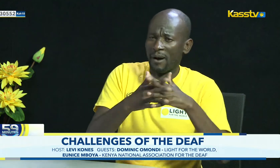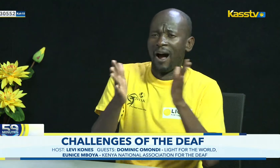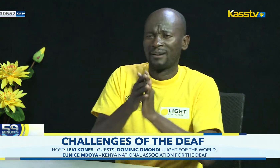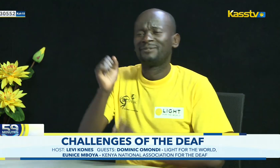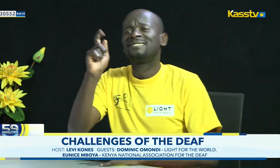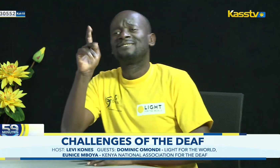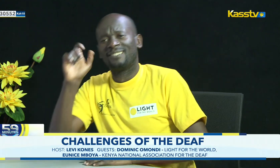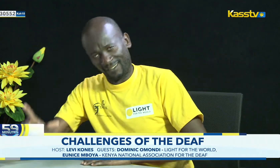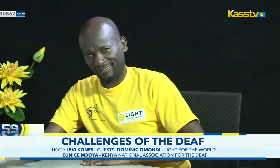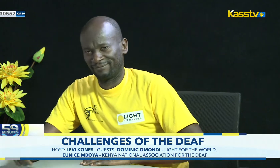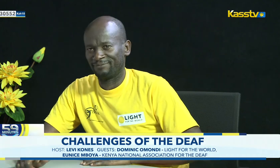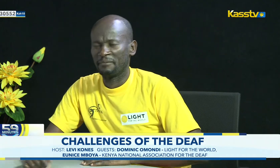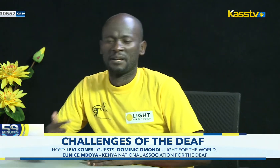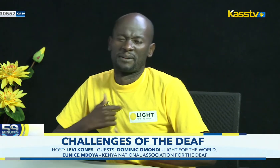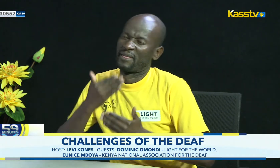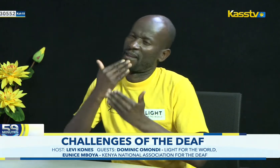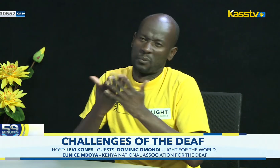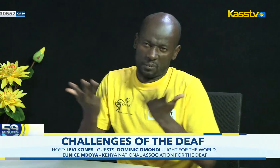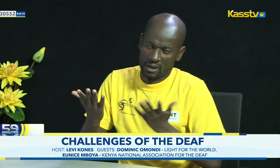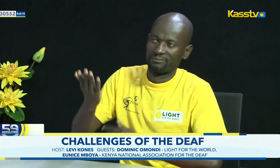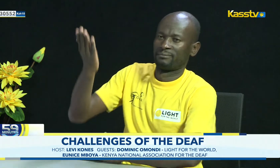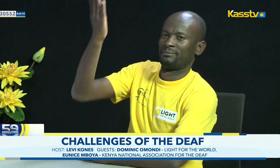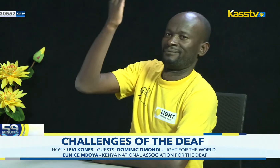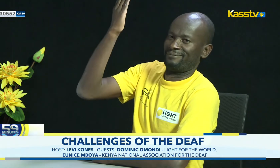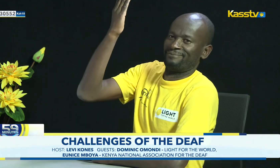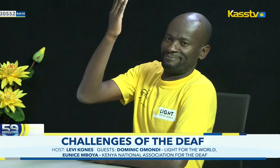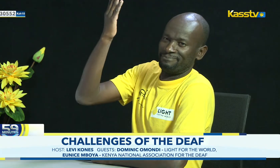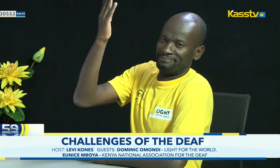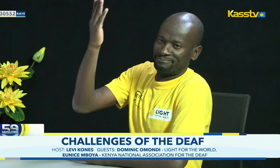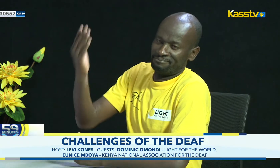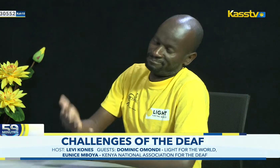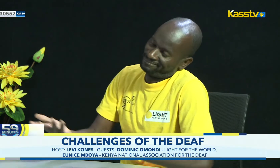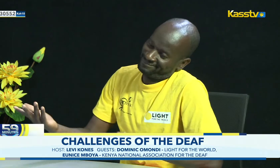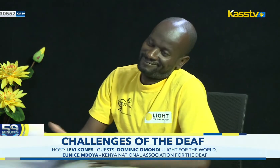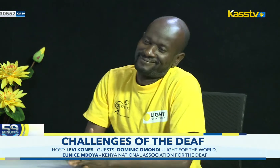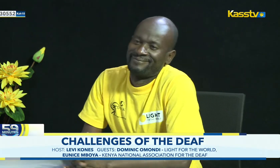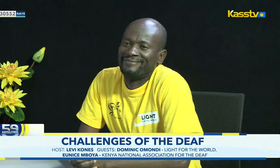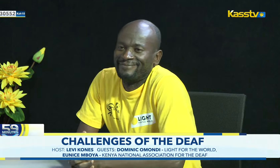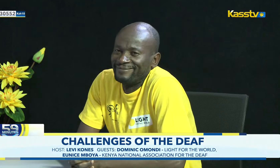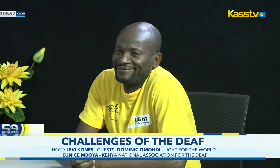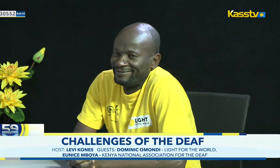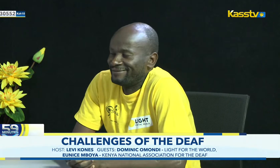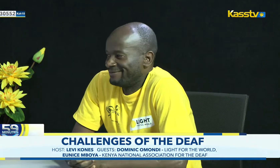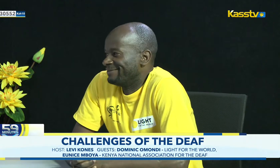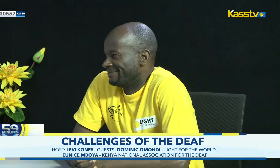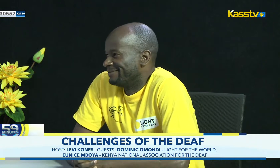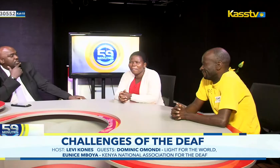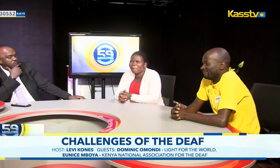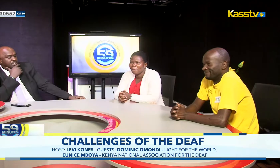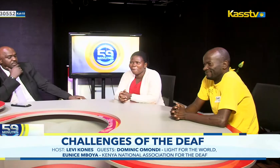language, right? So if they can pick up on the same, and I thank God for that. Yeah. Eunice, you mentioned about CBC,